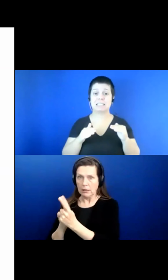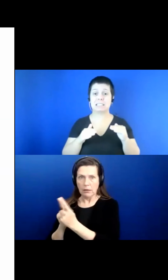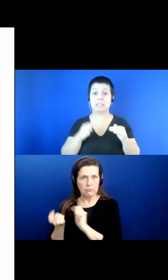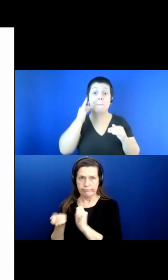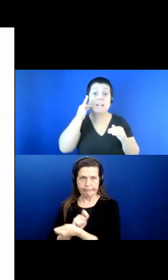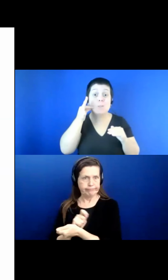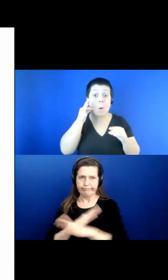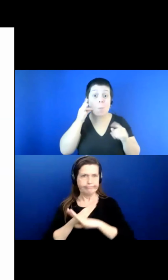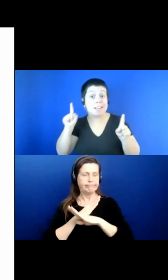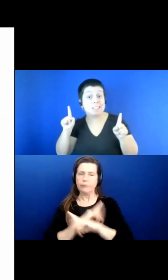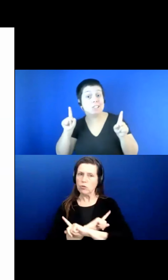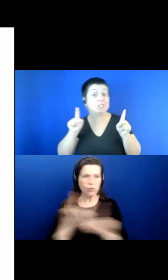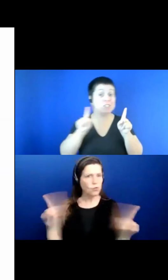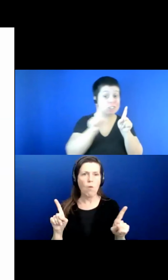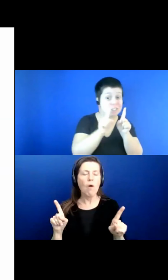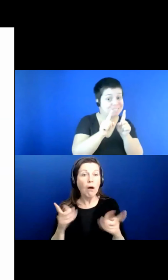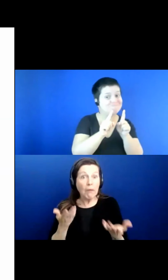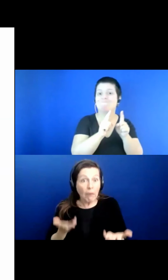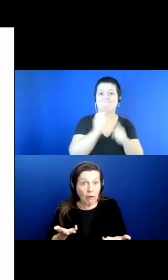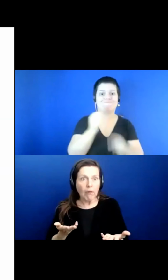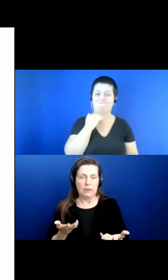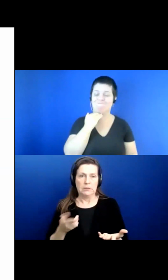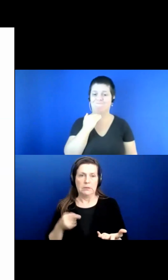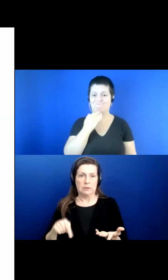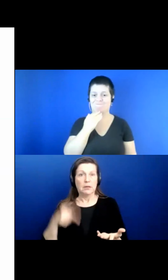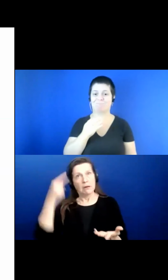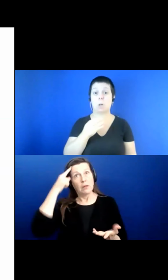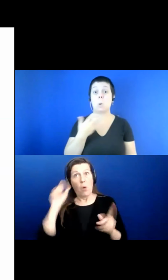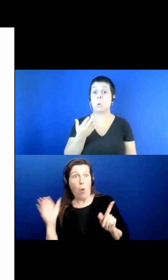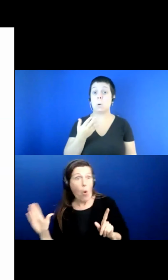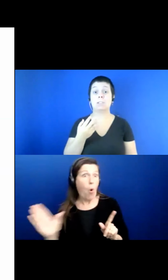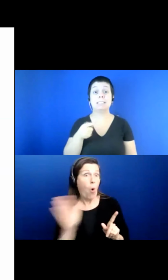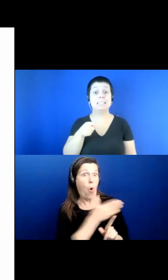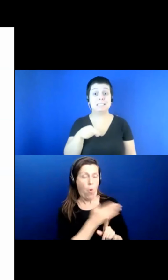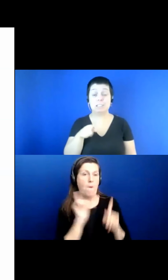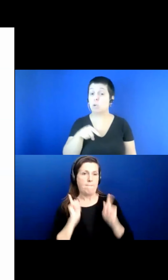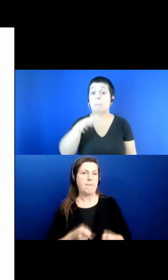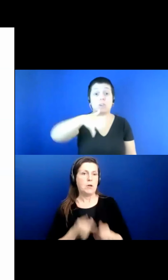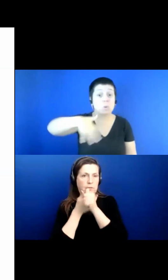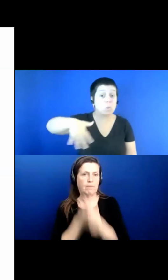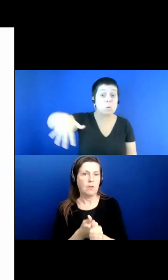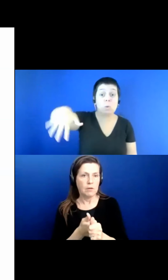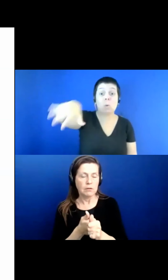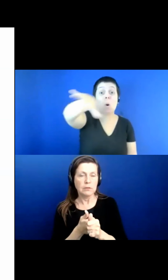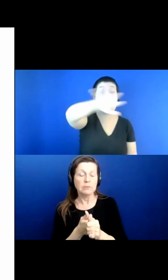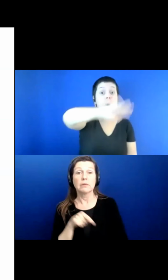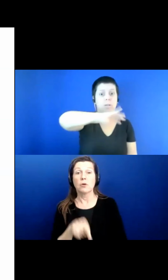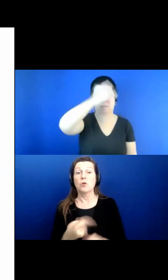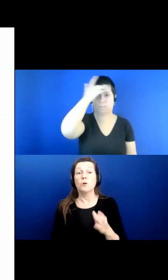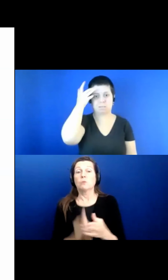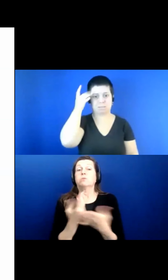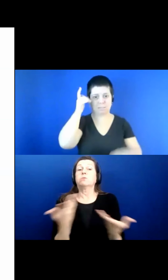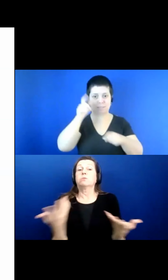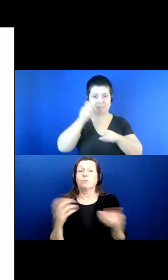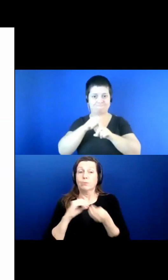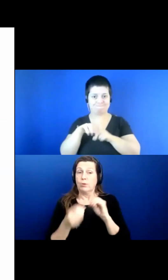anymore. This need applied for everyone in our society. One of the issues, there was